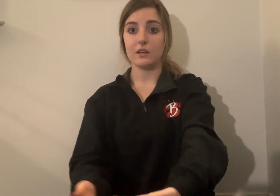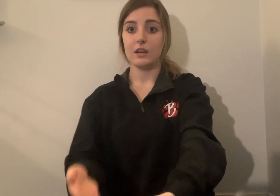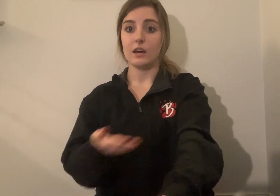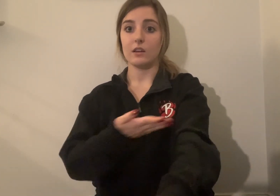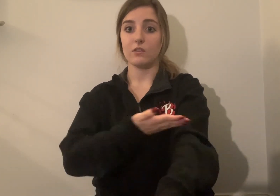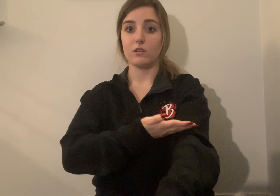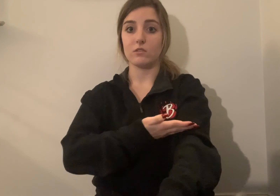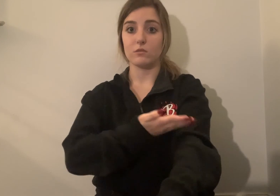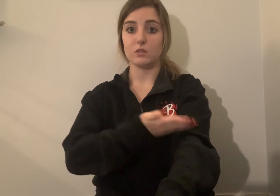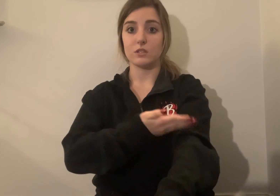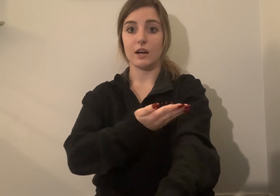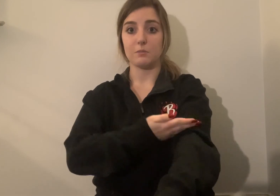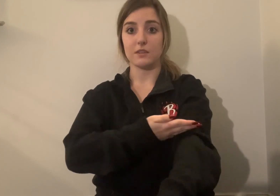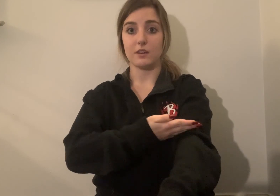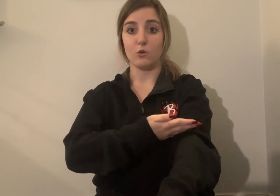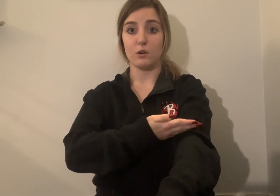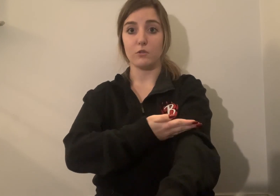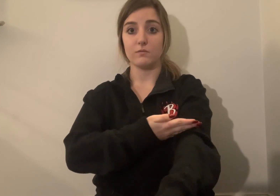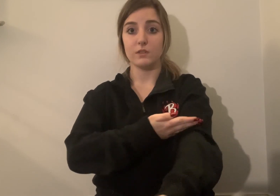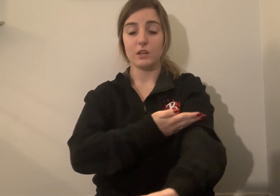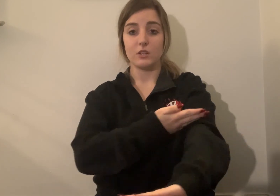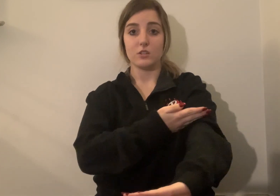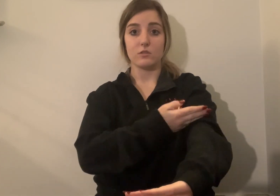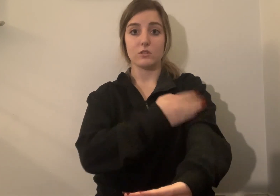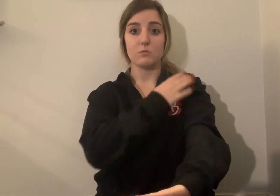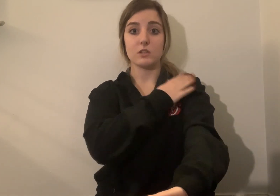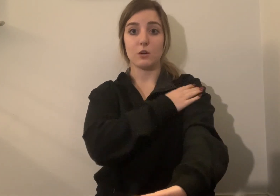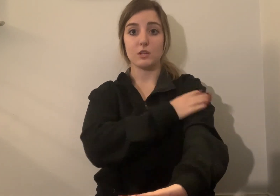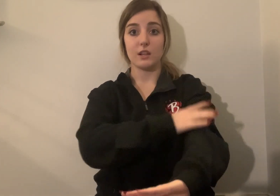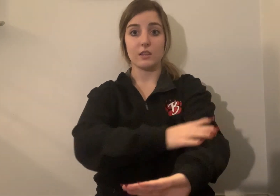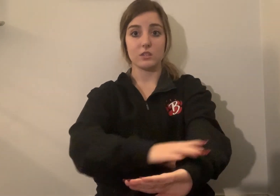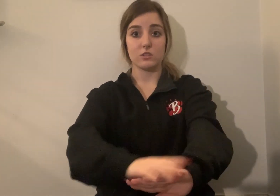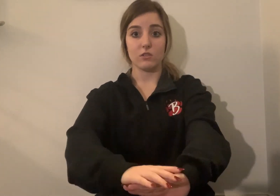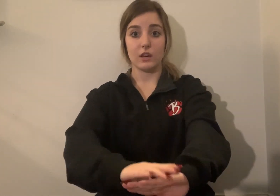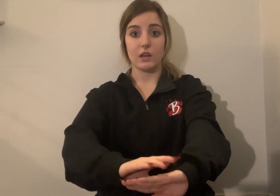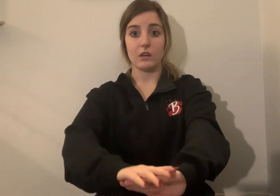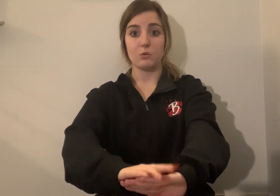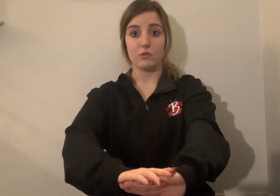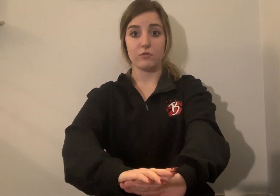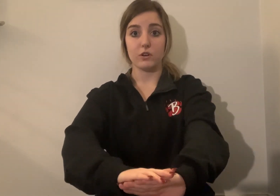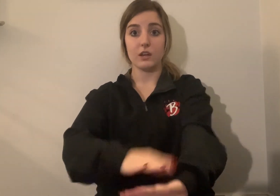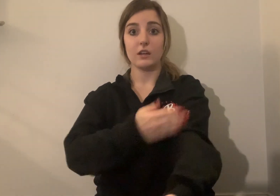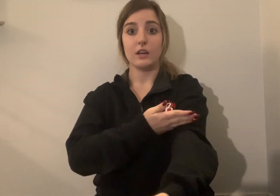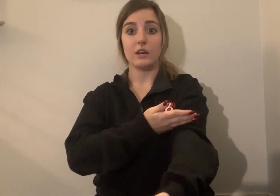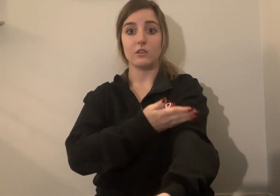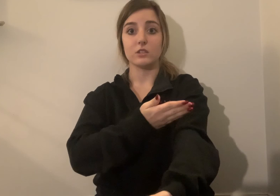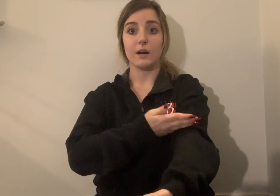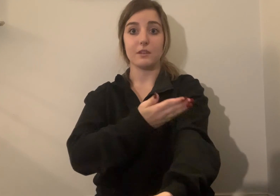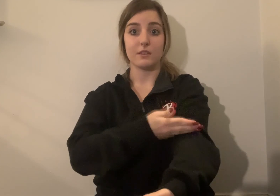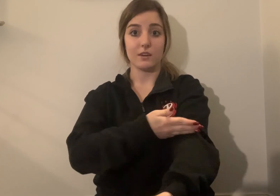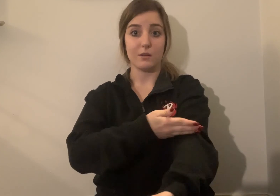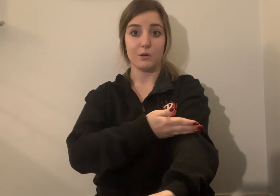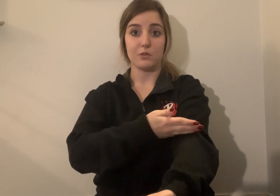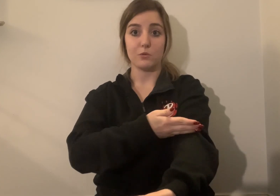and your other arm just taps at the elbow. So it's almost like you're pretending this is your leg with your foot, and you're tapping that they come up a little bit